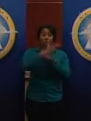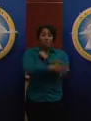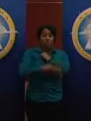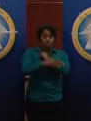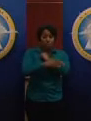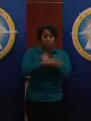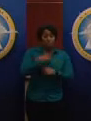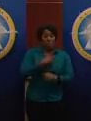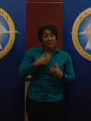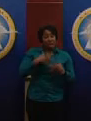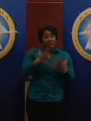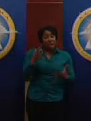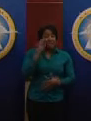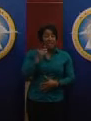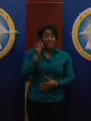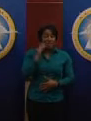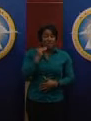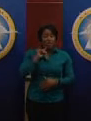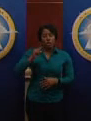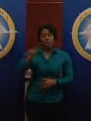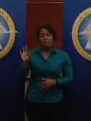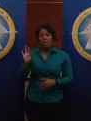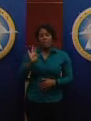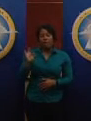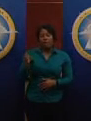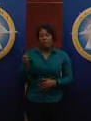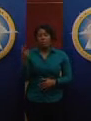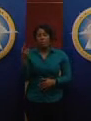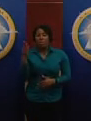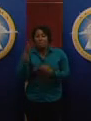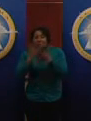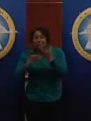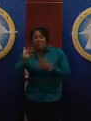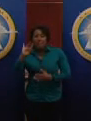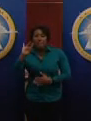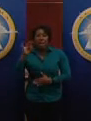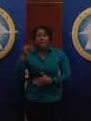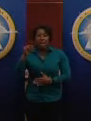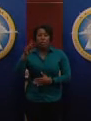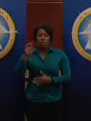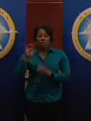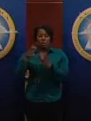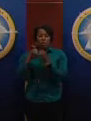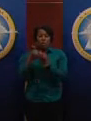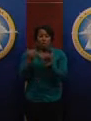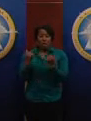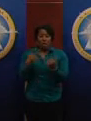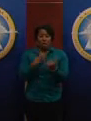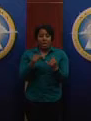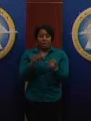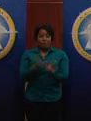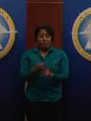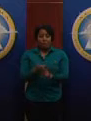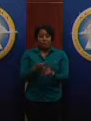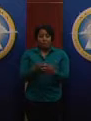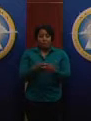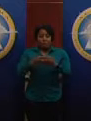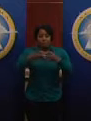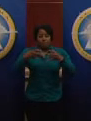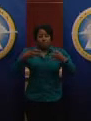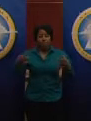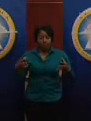9 through 12 and some 8th grade courses. So now what we're having to do is expand on the knowledge base we have all the way down to